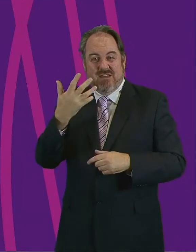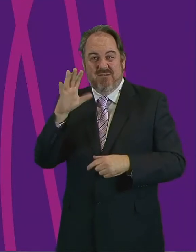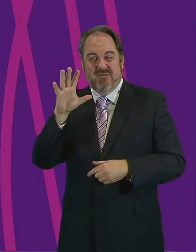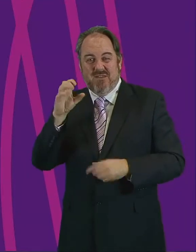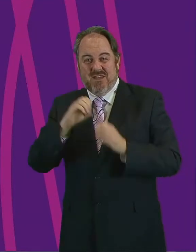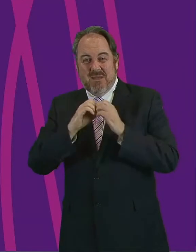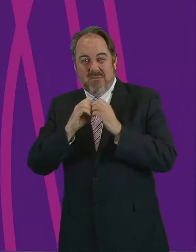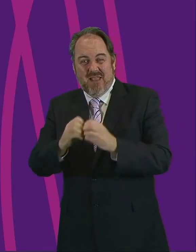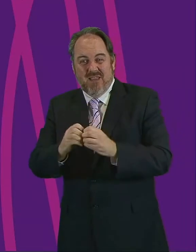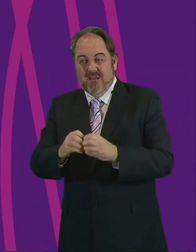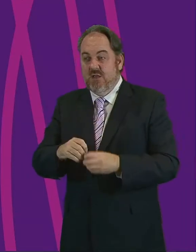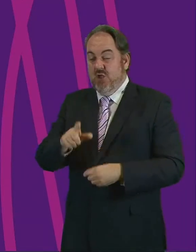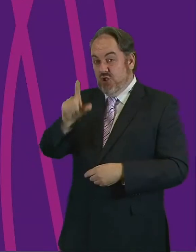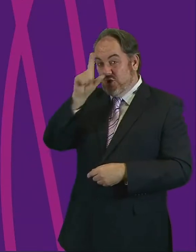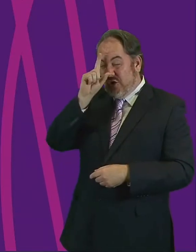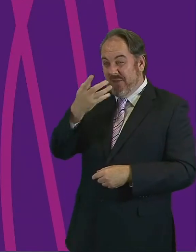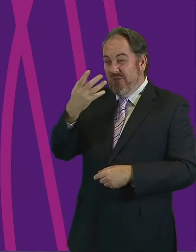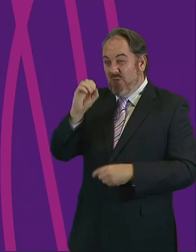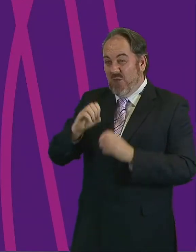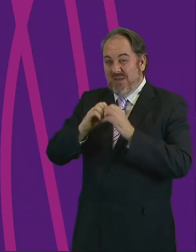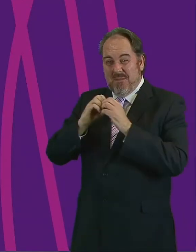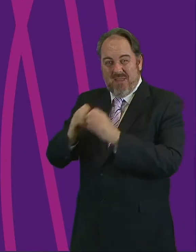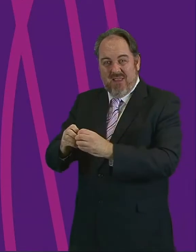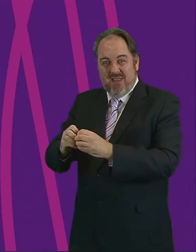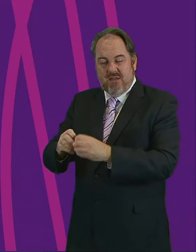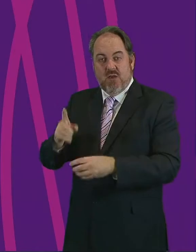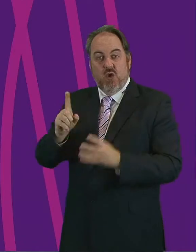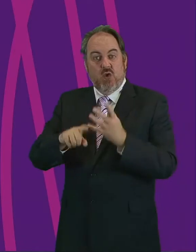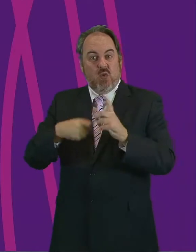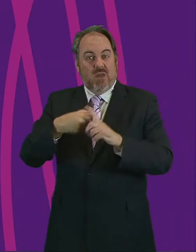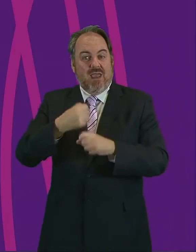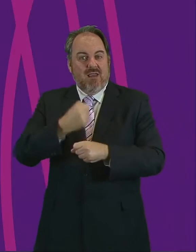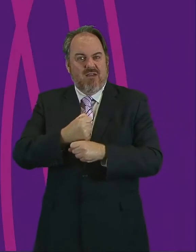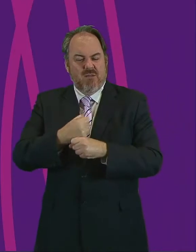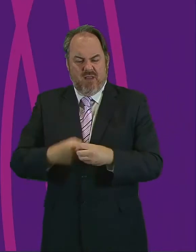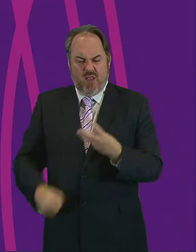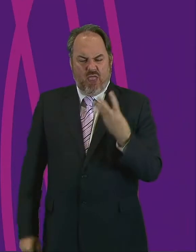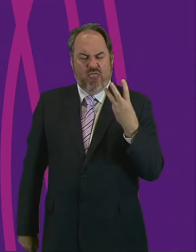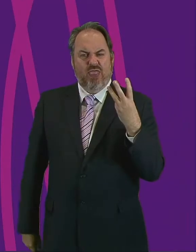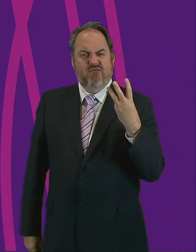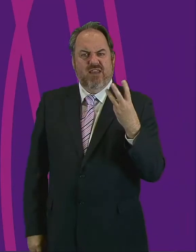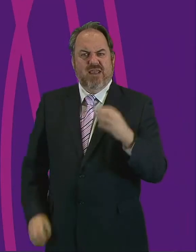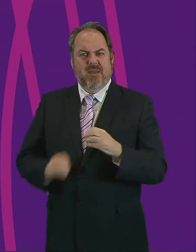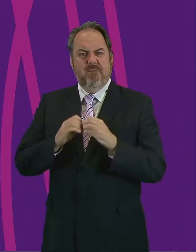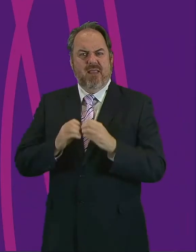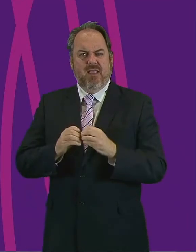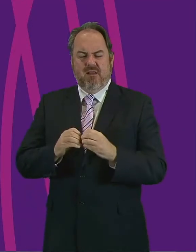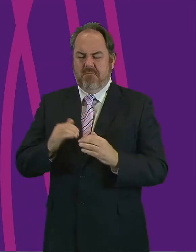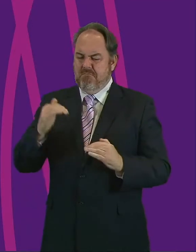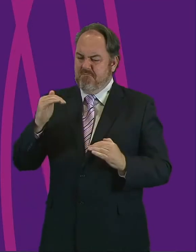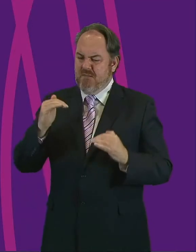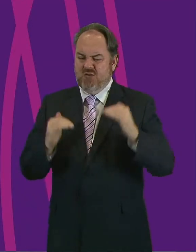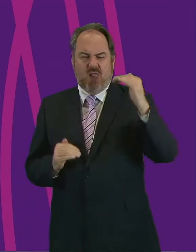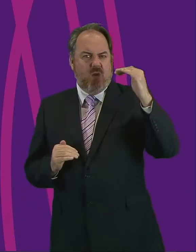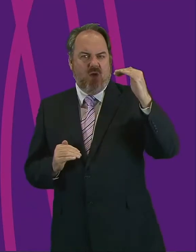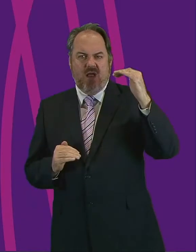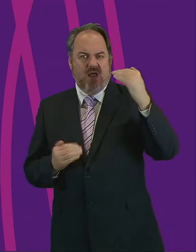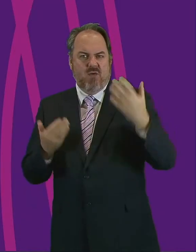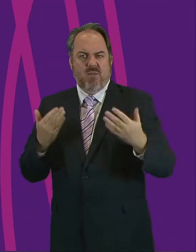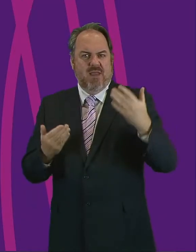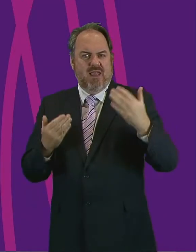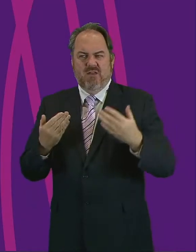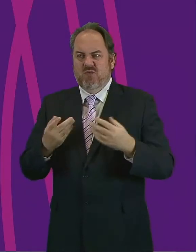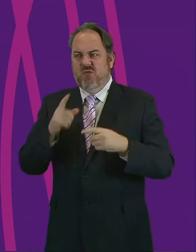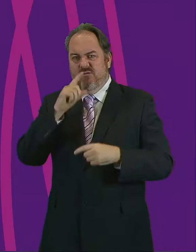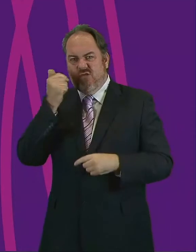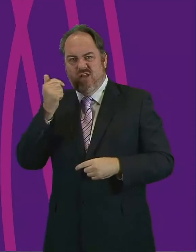billion, then the €3 billion from the UK Government is much, much less than required. So my first question to the Cabinet Secretary is, what proportion